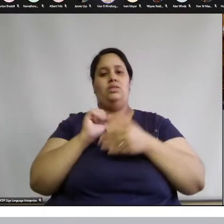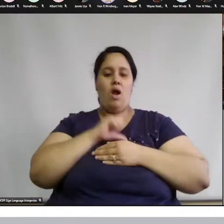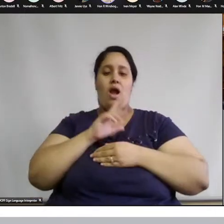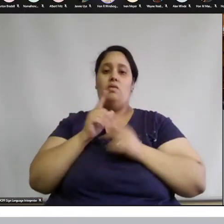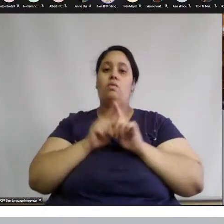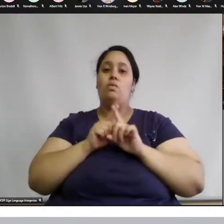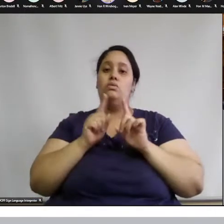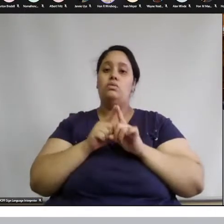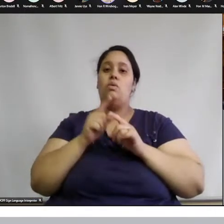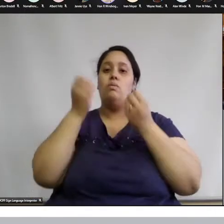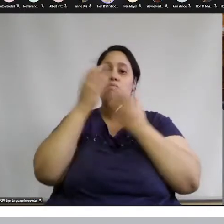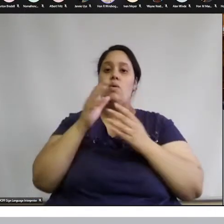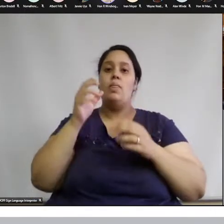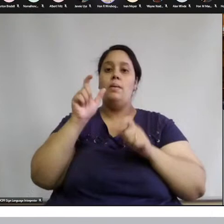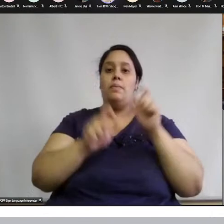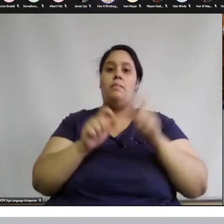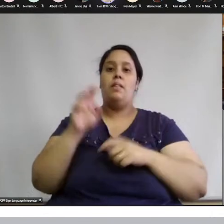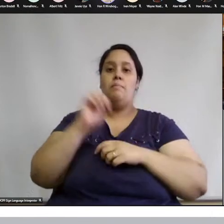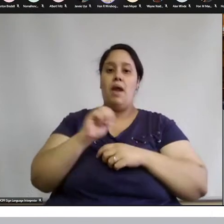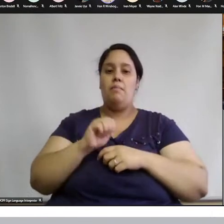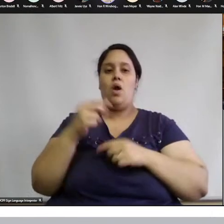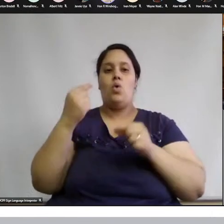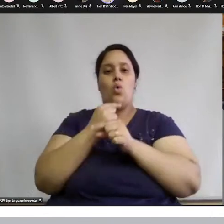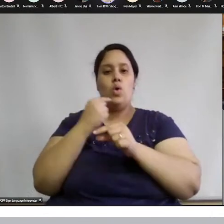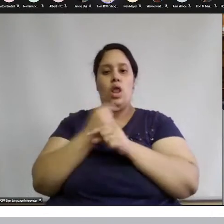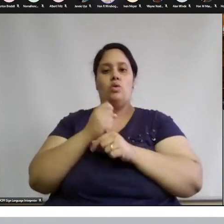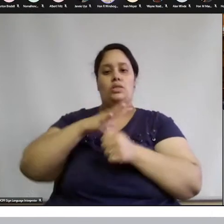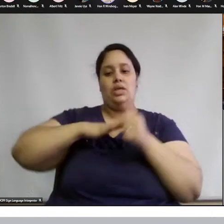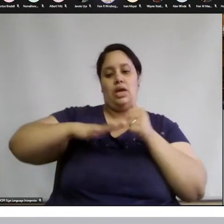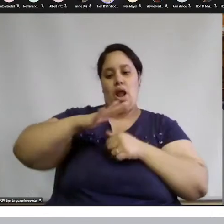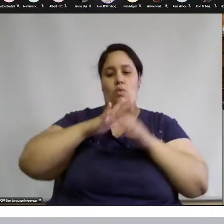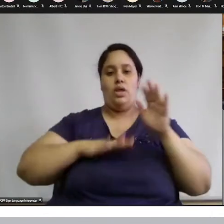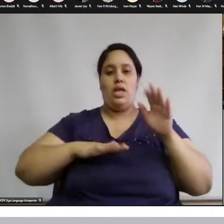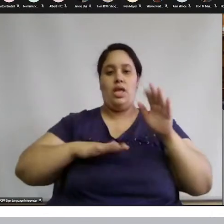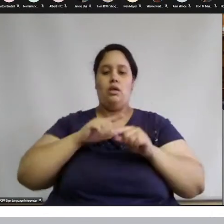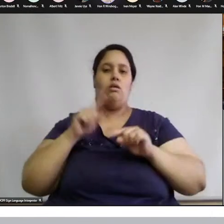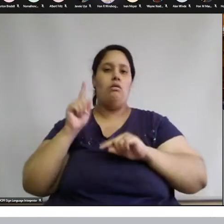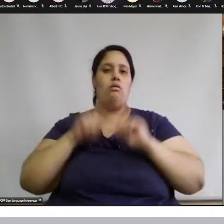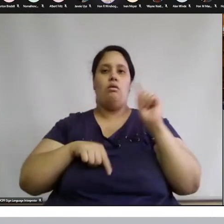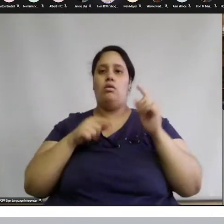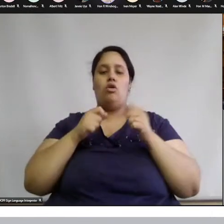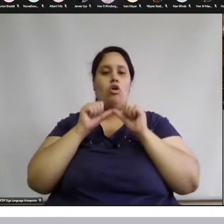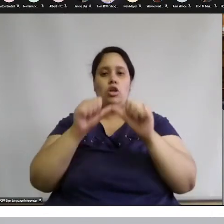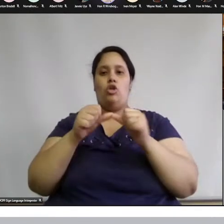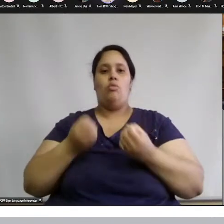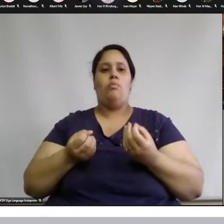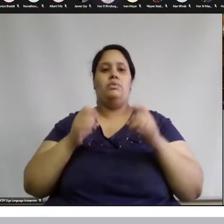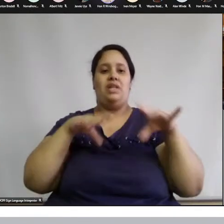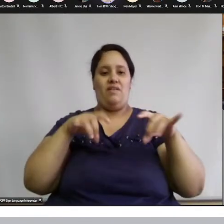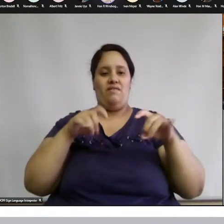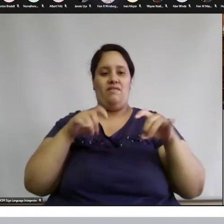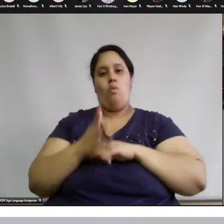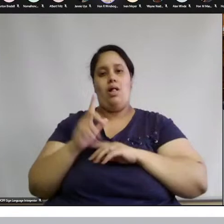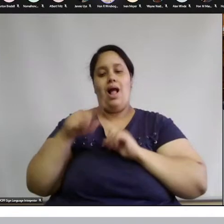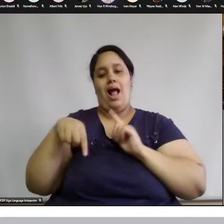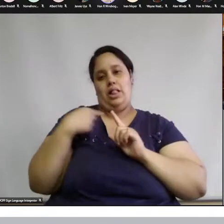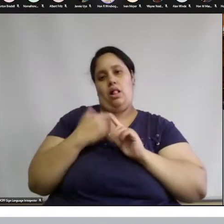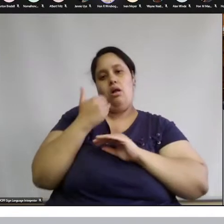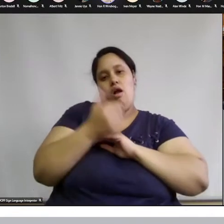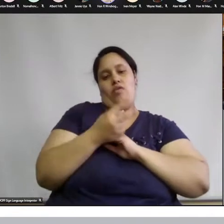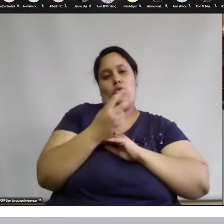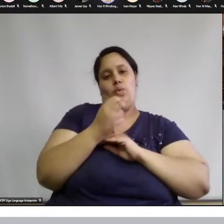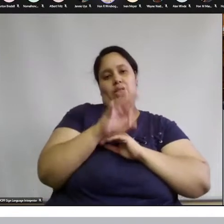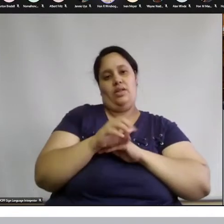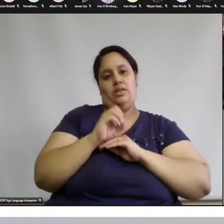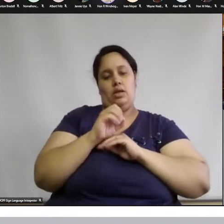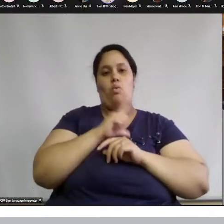indicate that the people of Mynenburg, Gugulethu and surrounding areas will continue to suffer until after 2030,